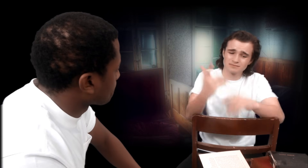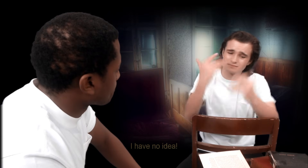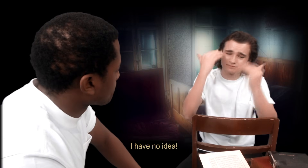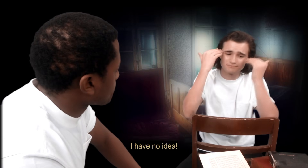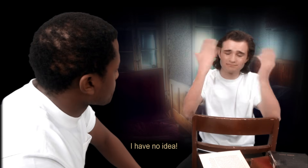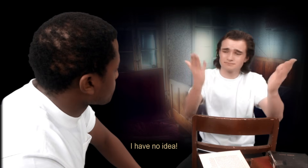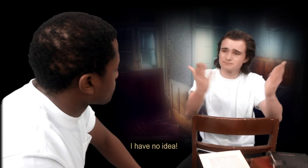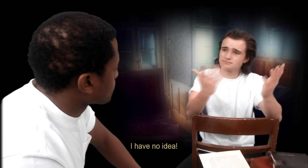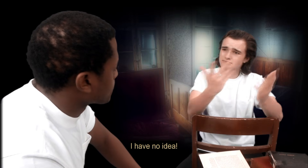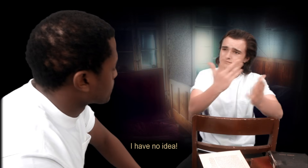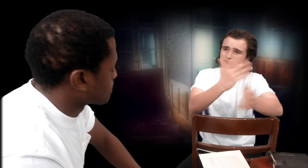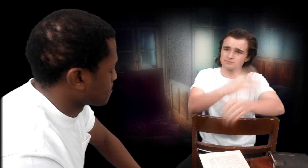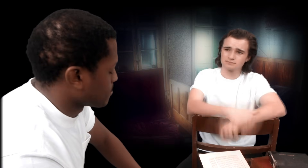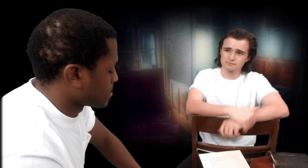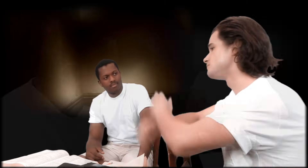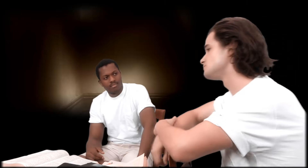I have no idea.